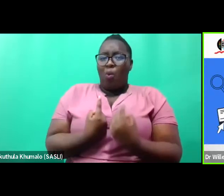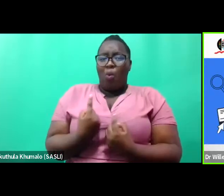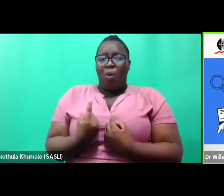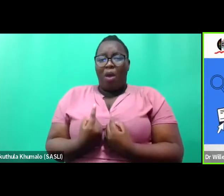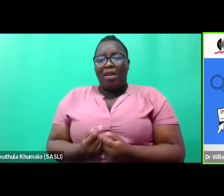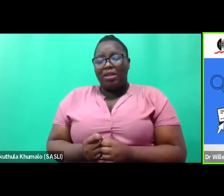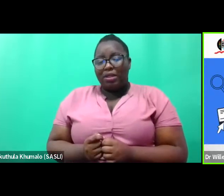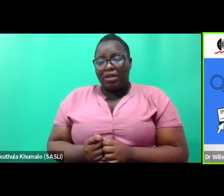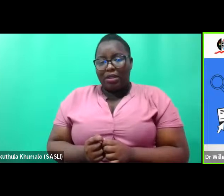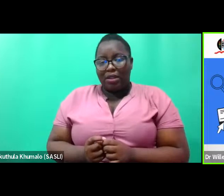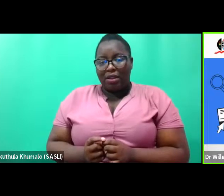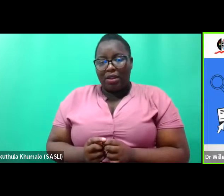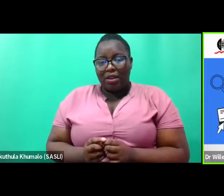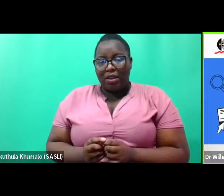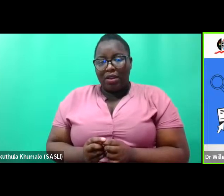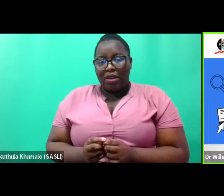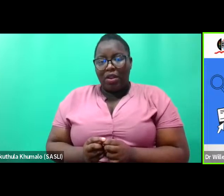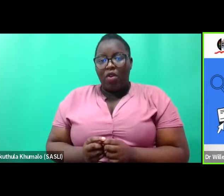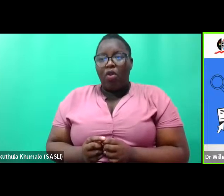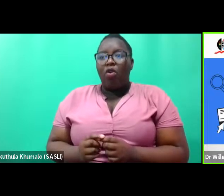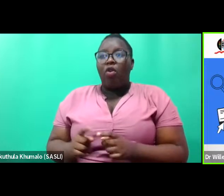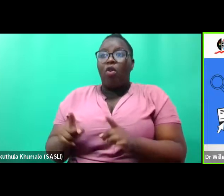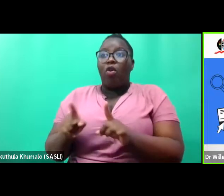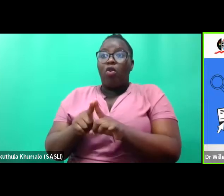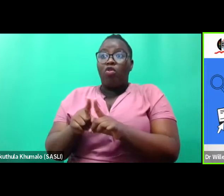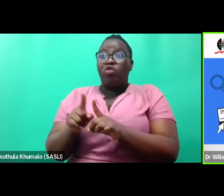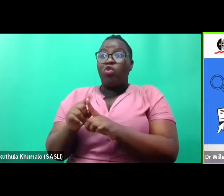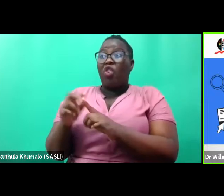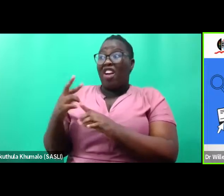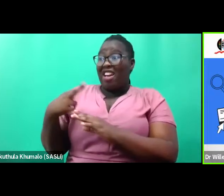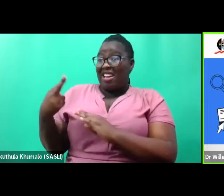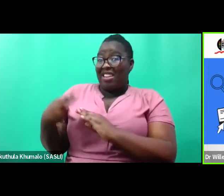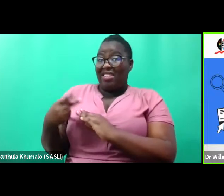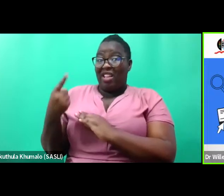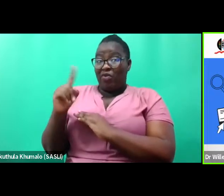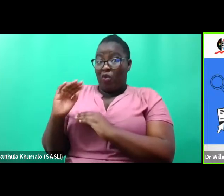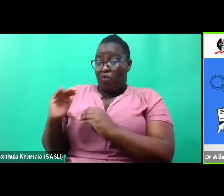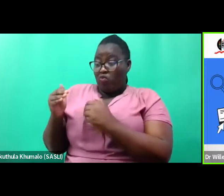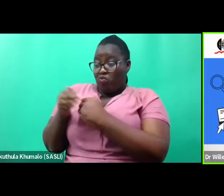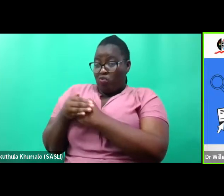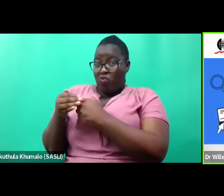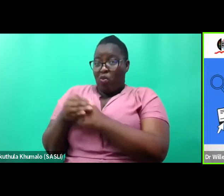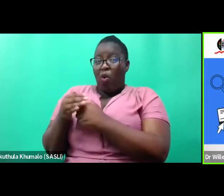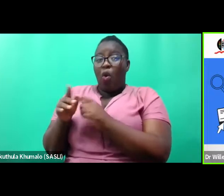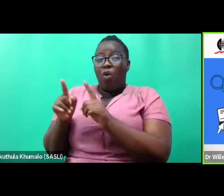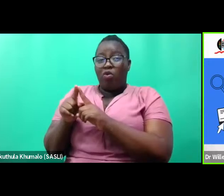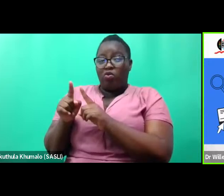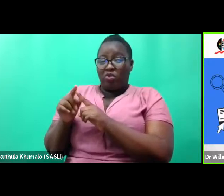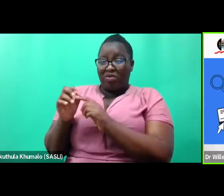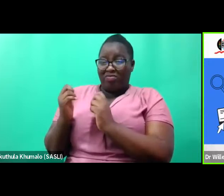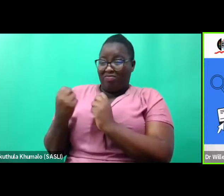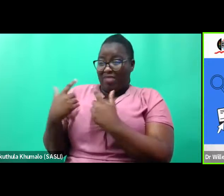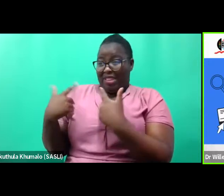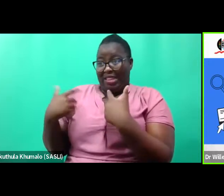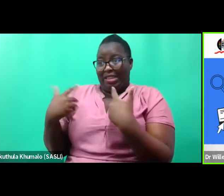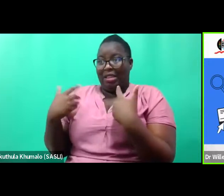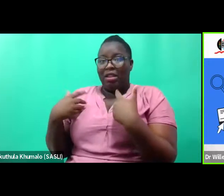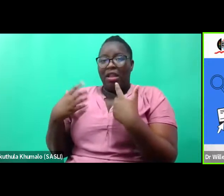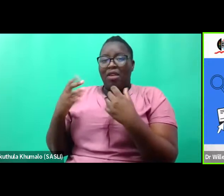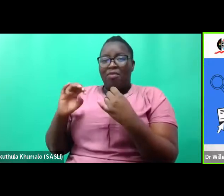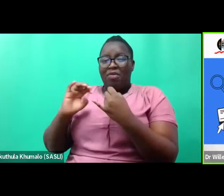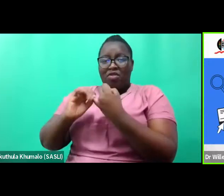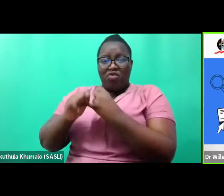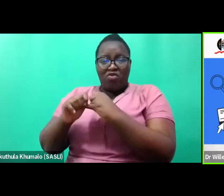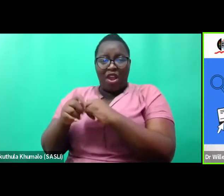in the end result of most masking in extreme cases like mine is that I attempted to take my